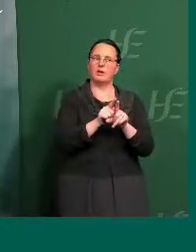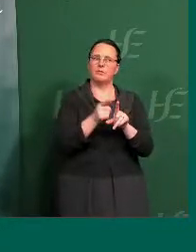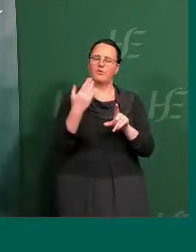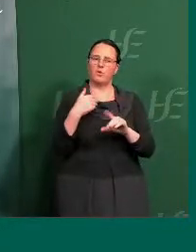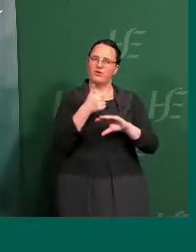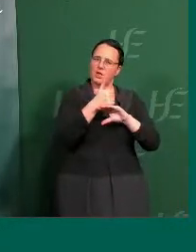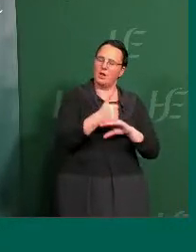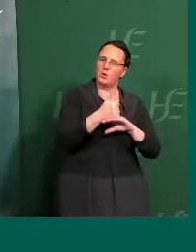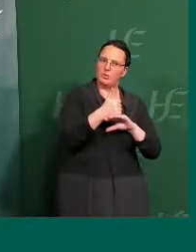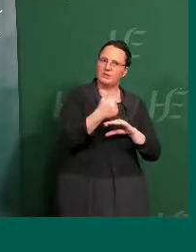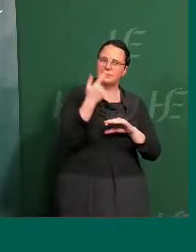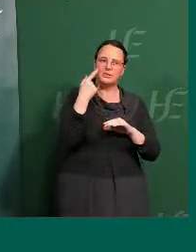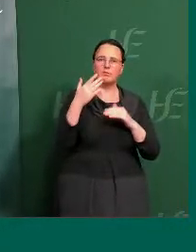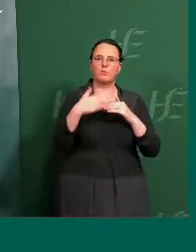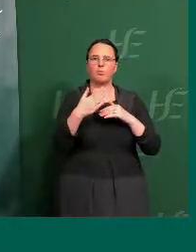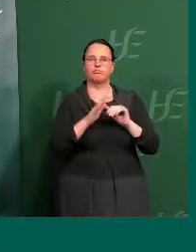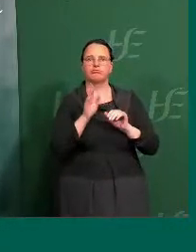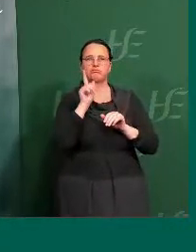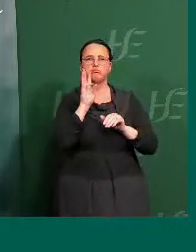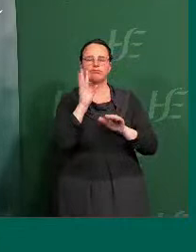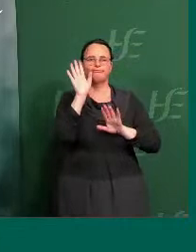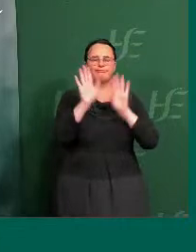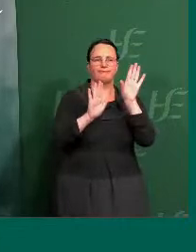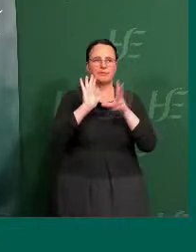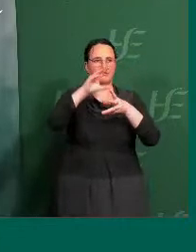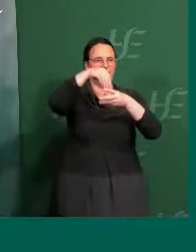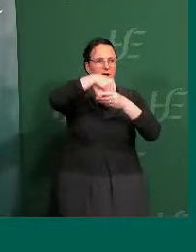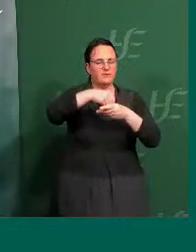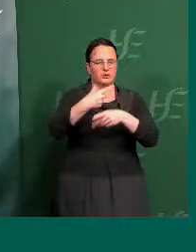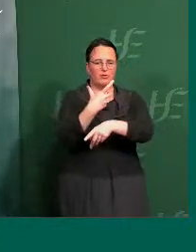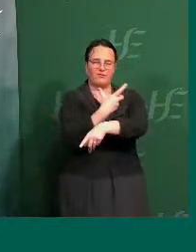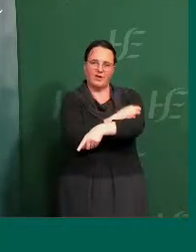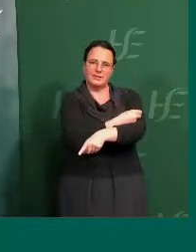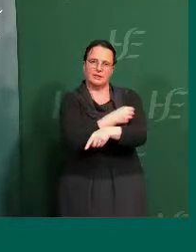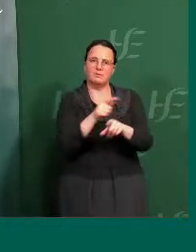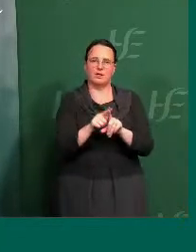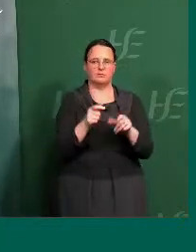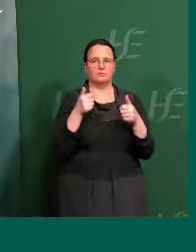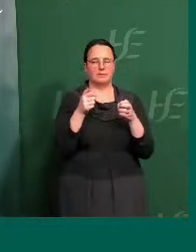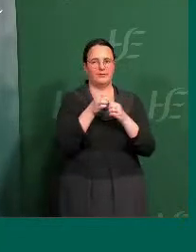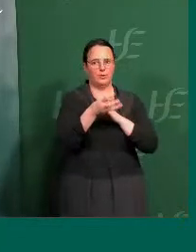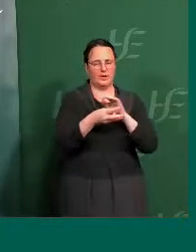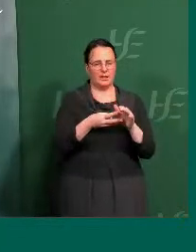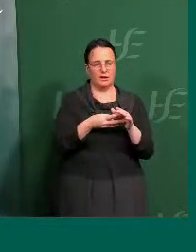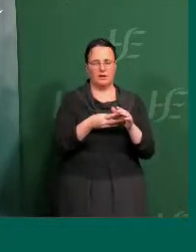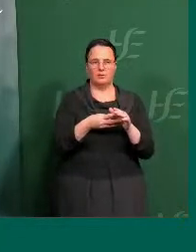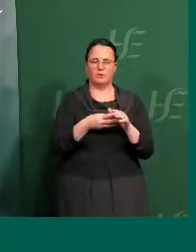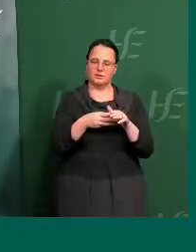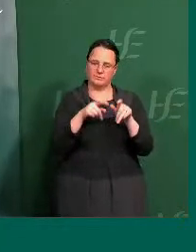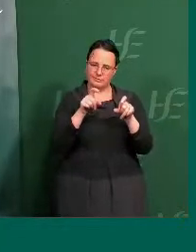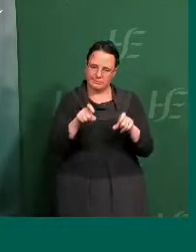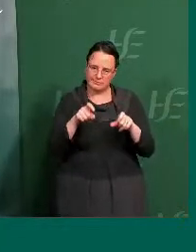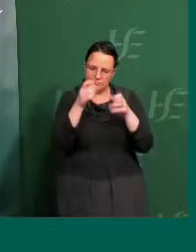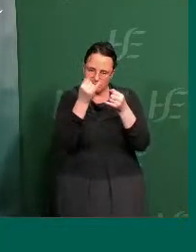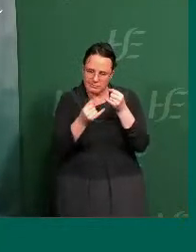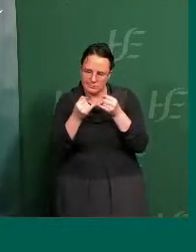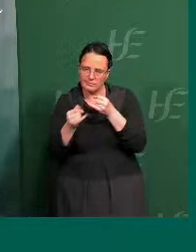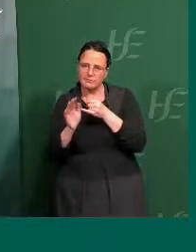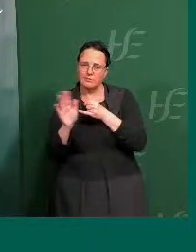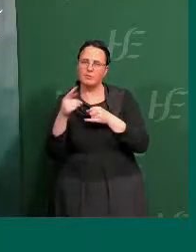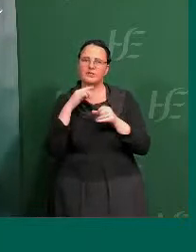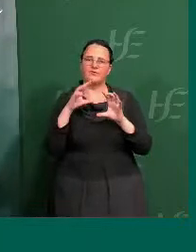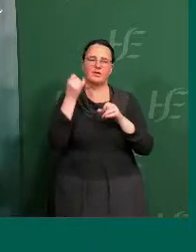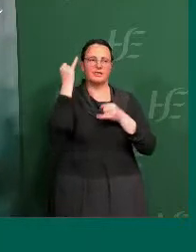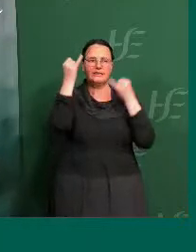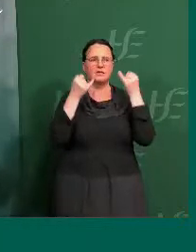low base, and thankfully now we're starting to see that number come up week on week. So just briefly, I'm not going to dwell on all of these, but to give you a flavour of where the